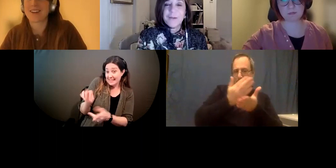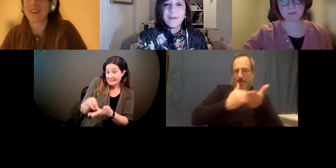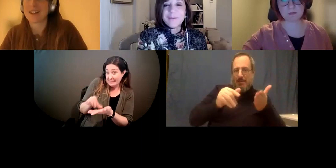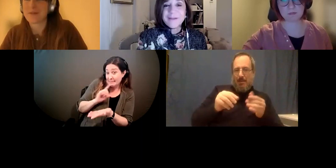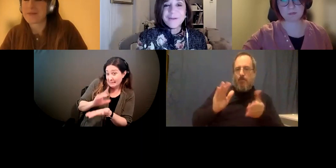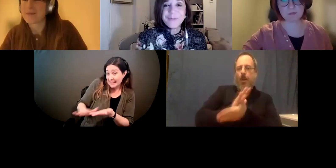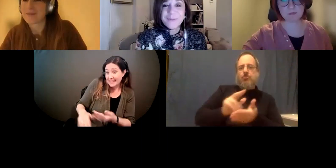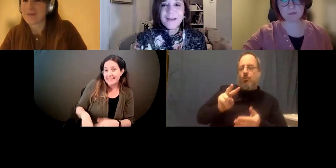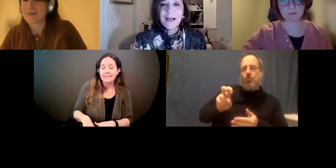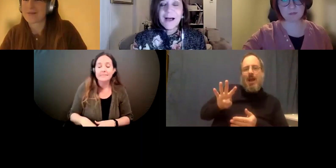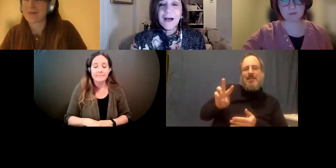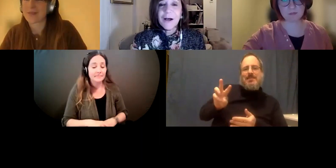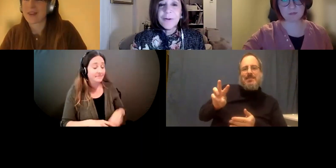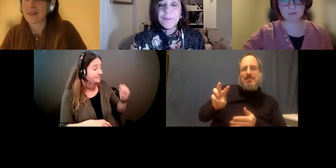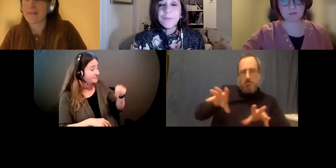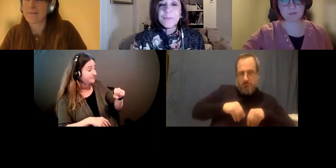nice. My pleasure.